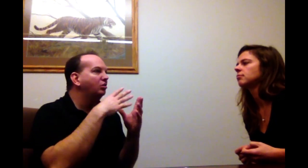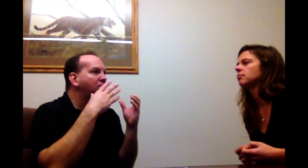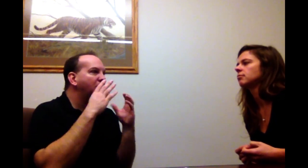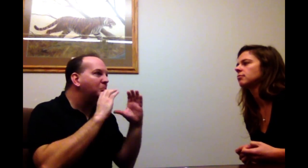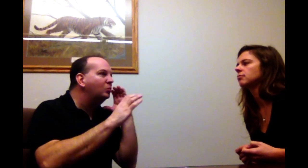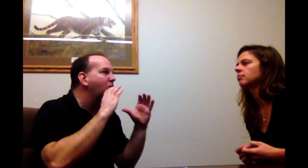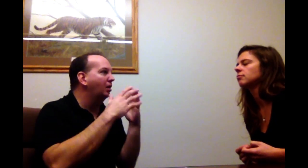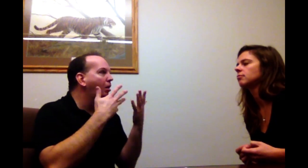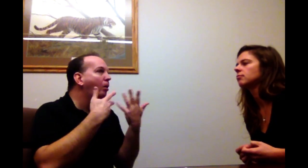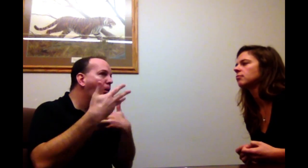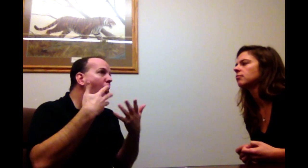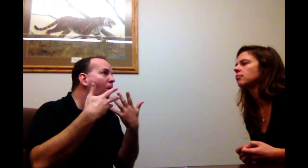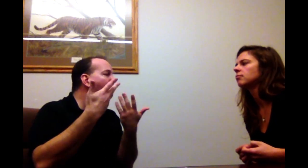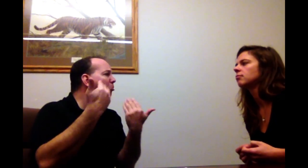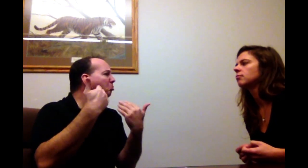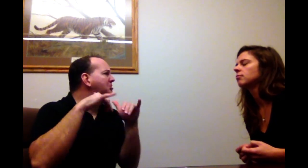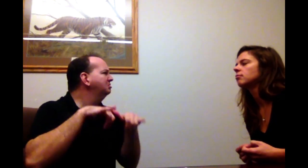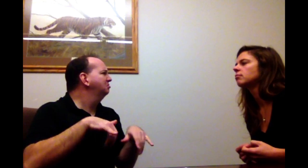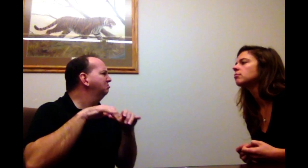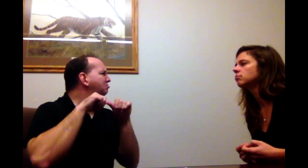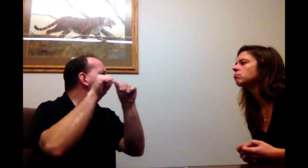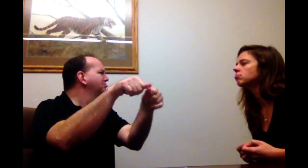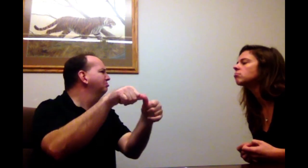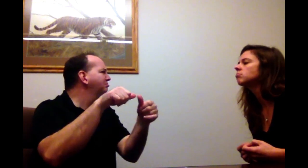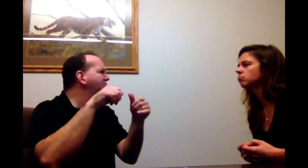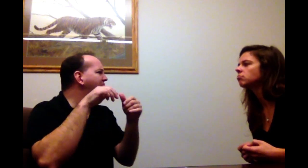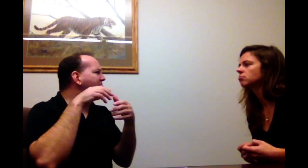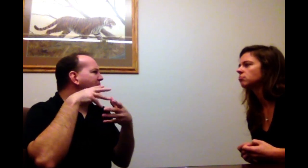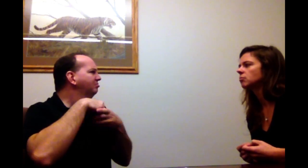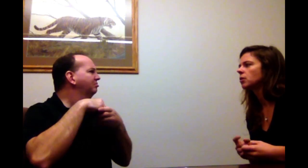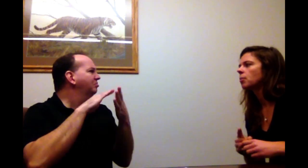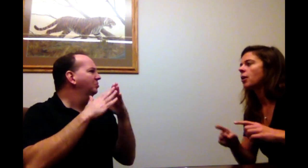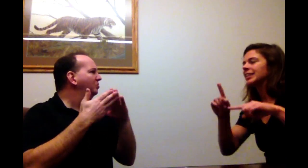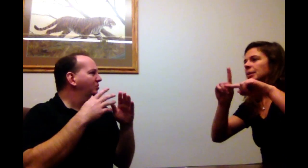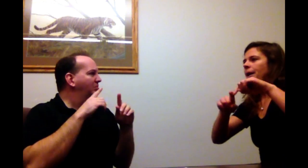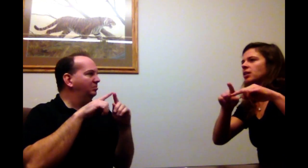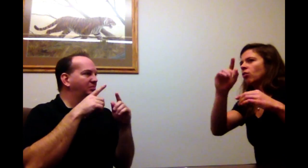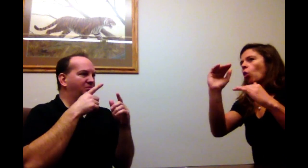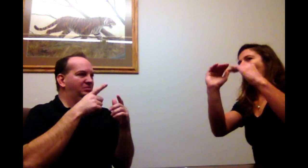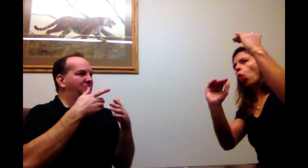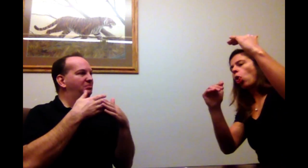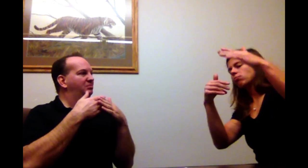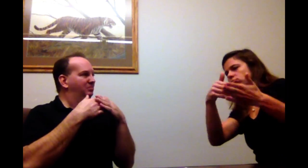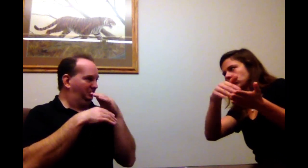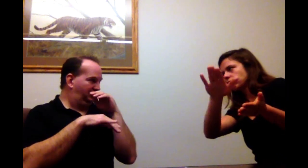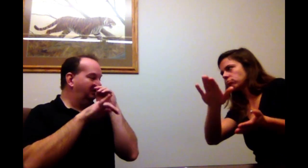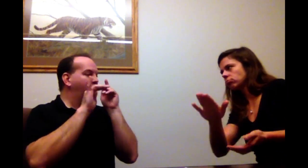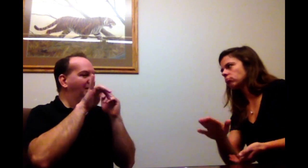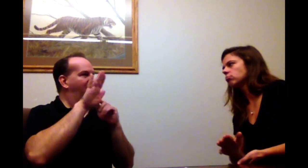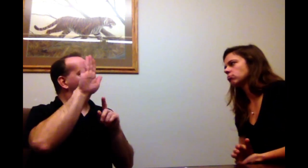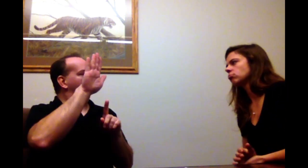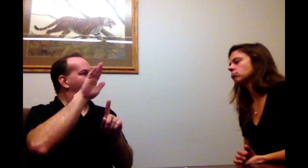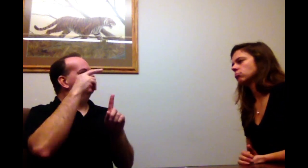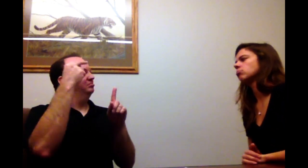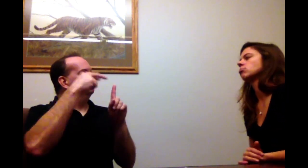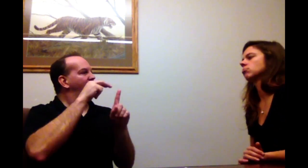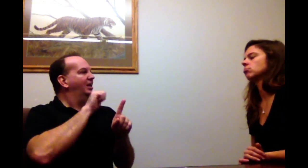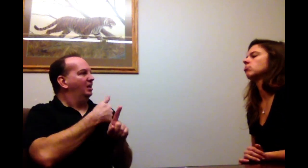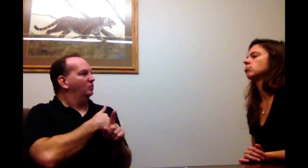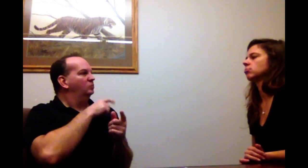stay in the community forever. But if their beliefs and attitudes are different, then it means they are not included. Does